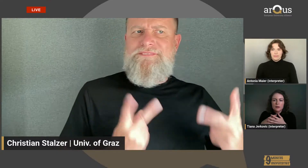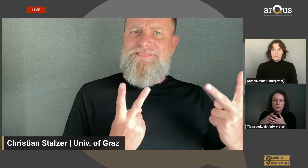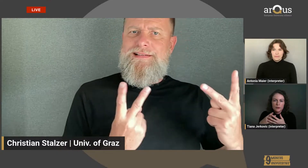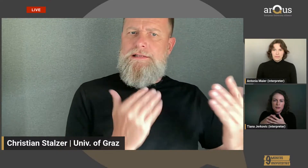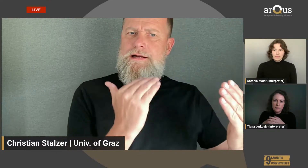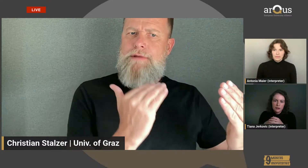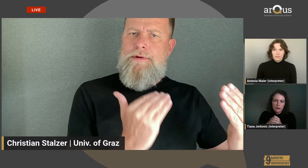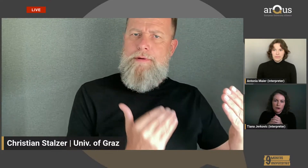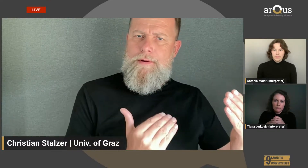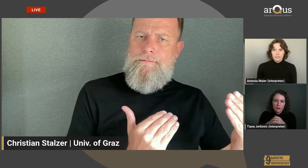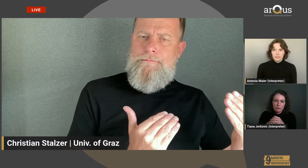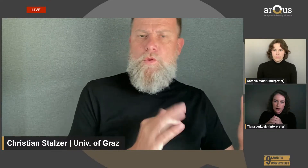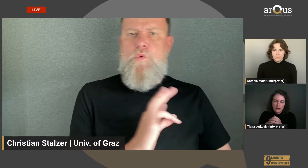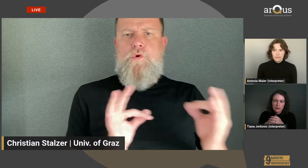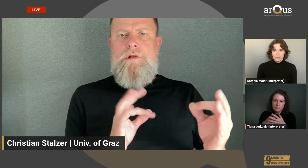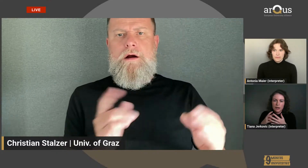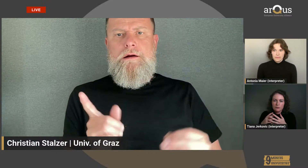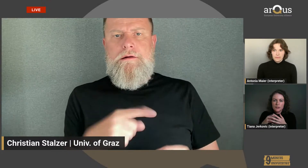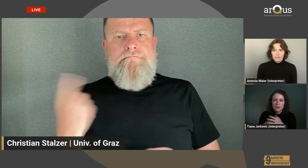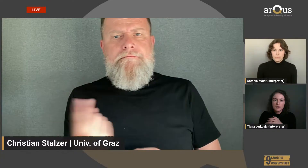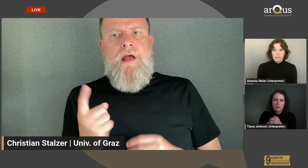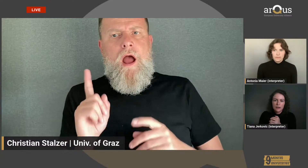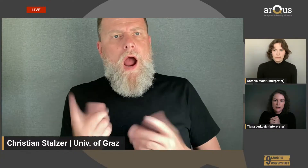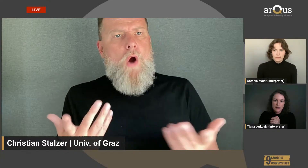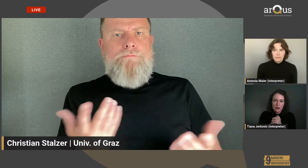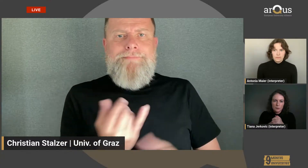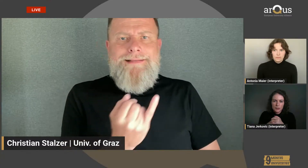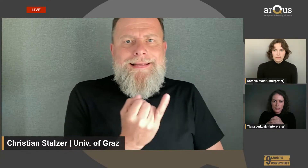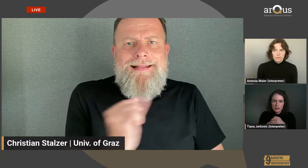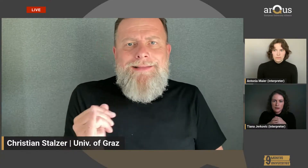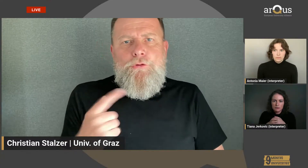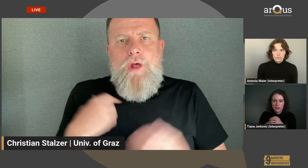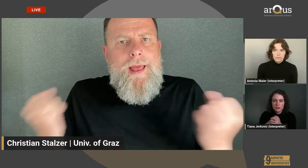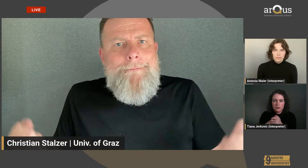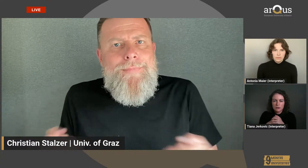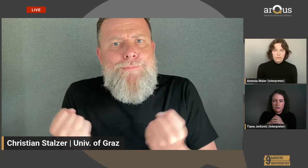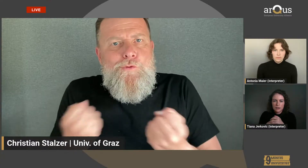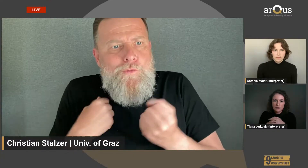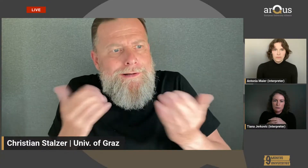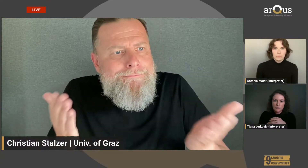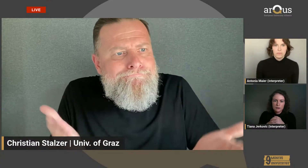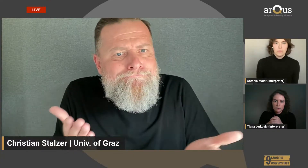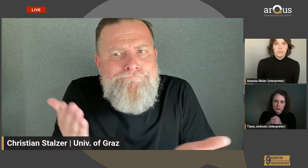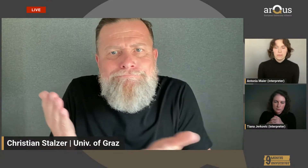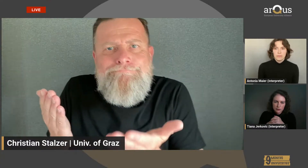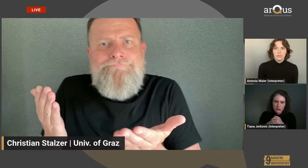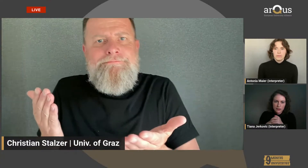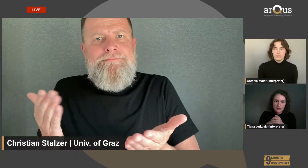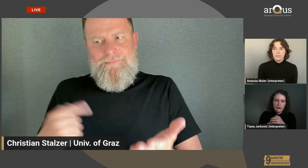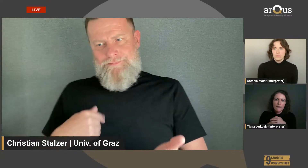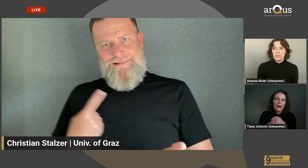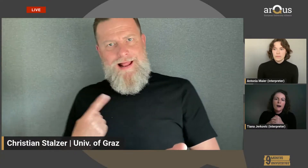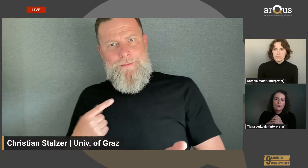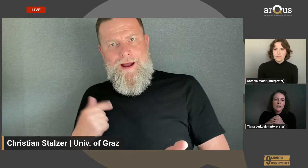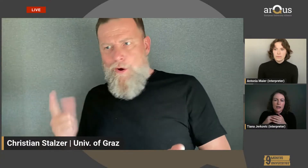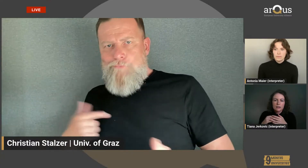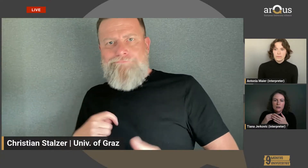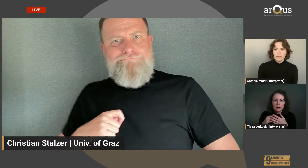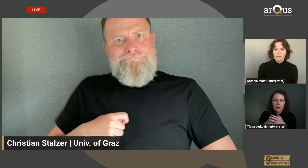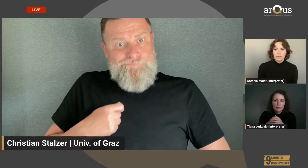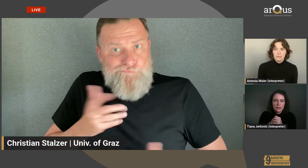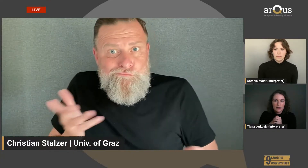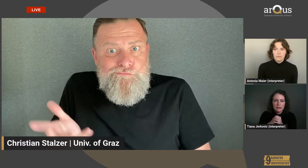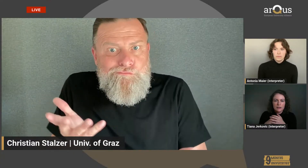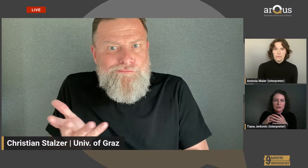And it's of course a matter of rights, and we have the UNCRPD, the Convention on the Rights of Persons with Disabilities, who is